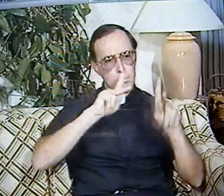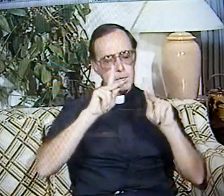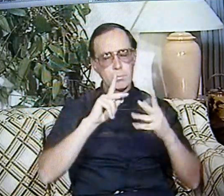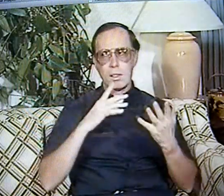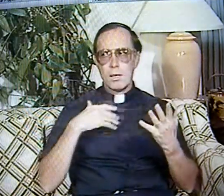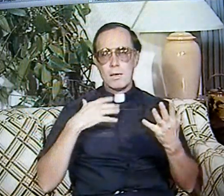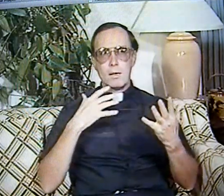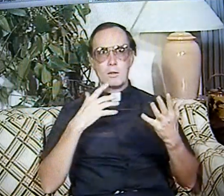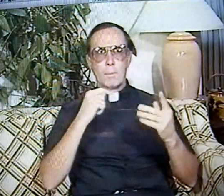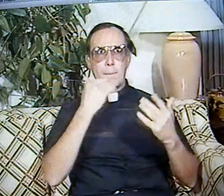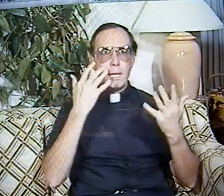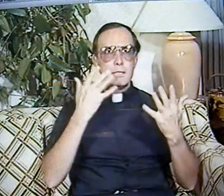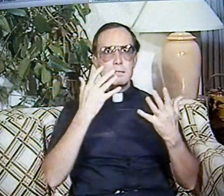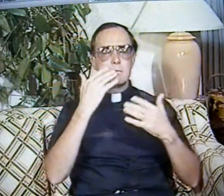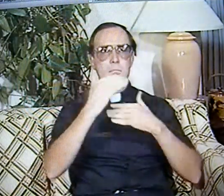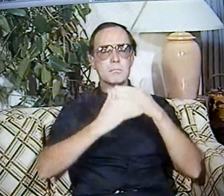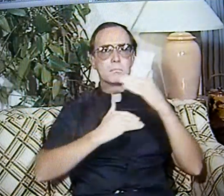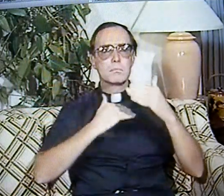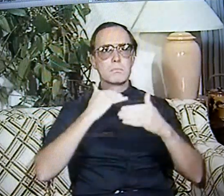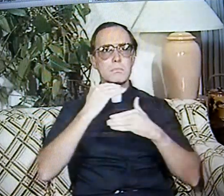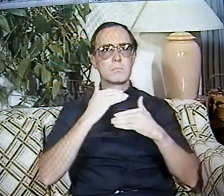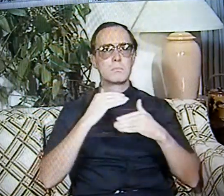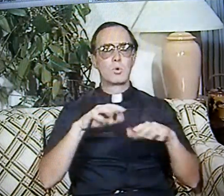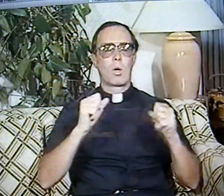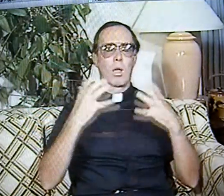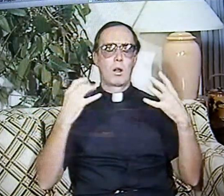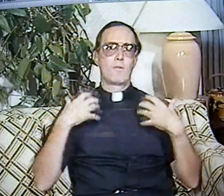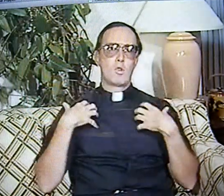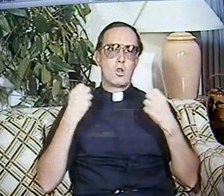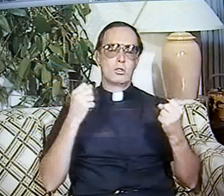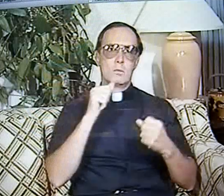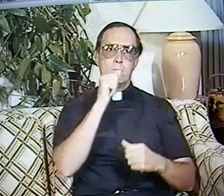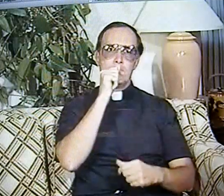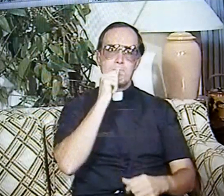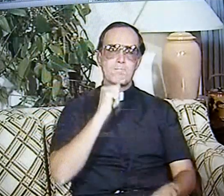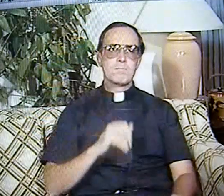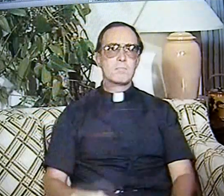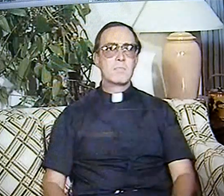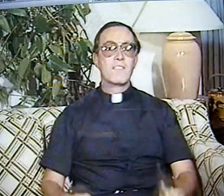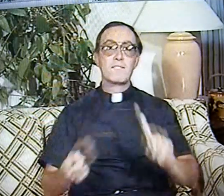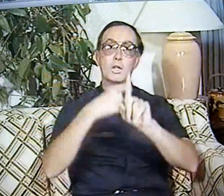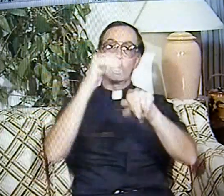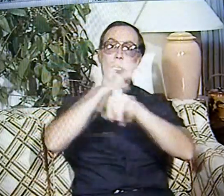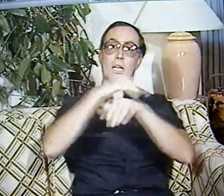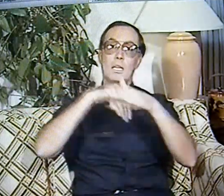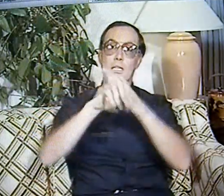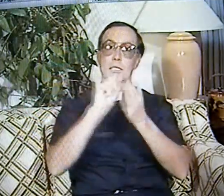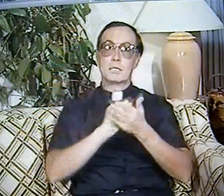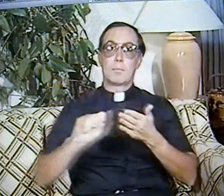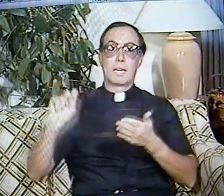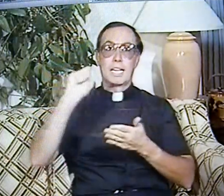that I knew how to read lips, and that this was going to be a long process, but I had a strength in that.